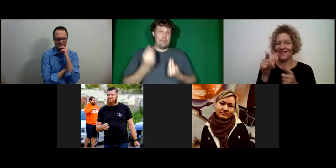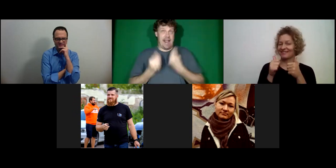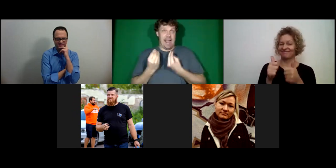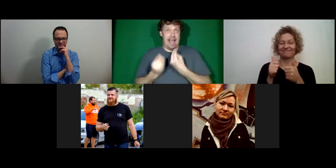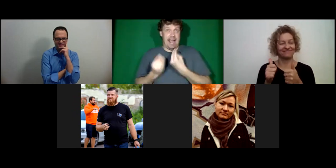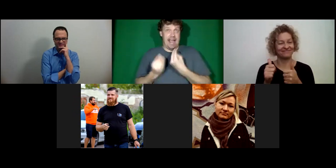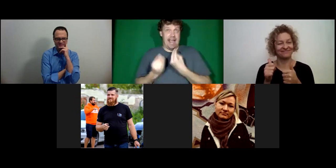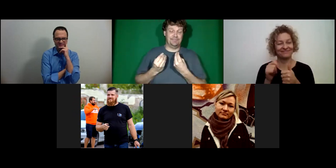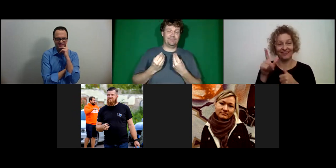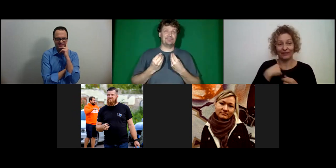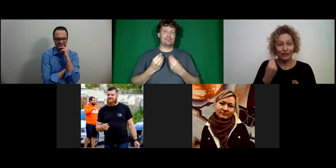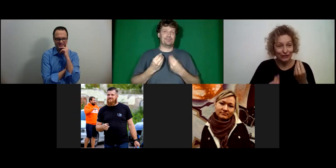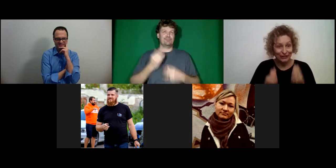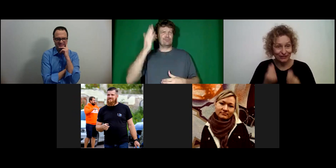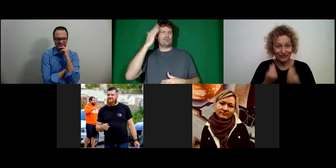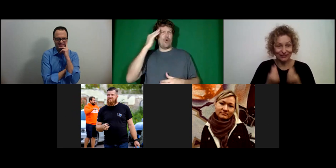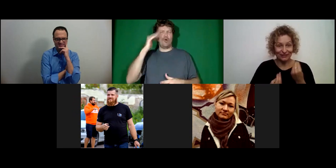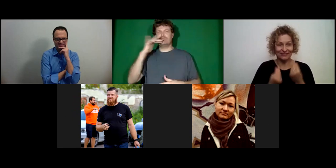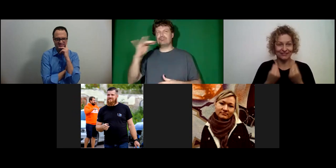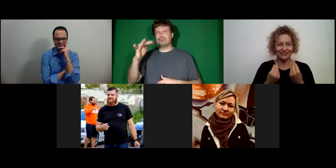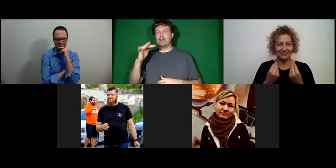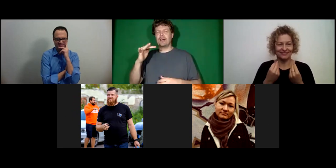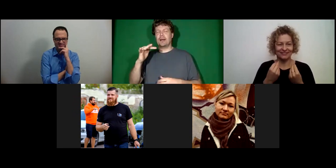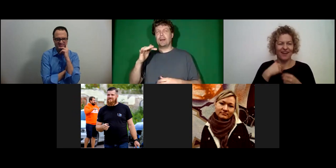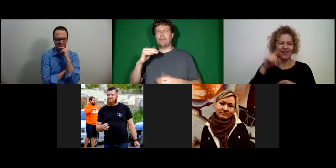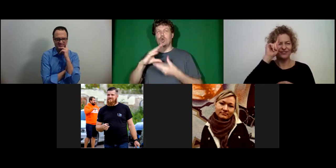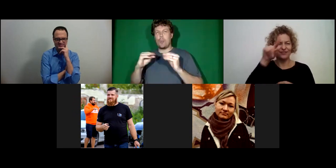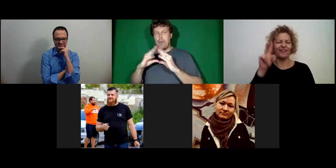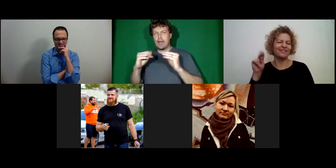This is a great story. So this player